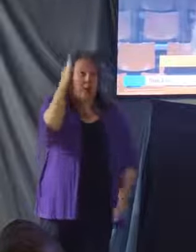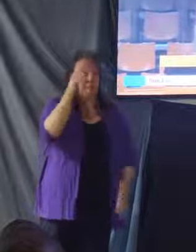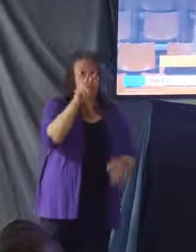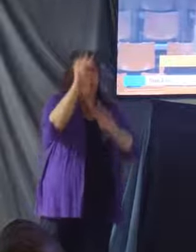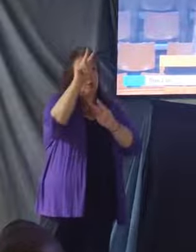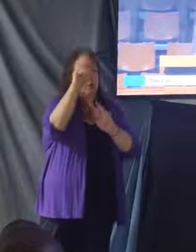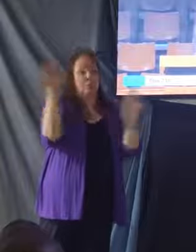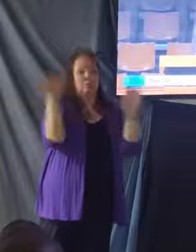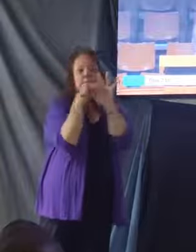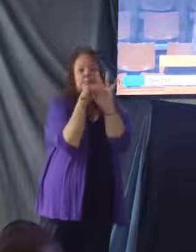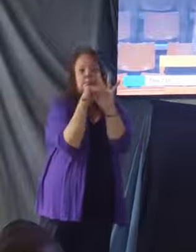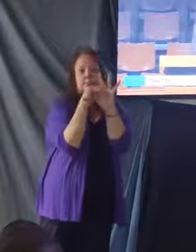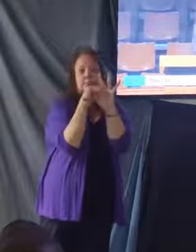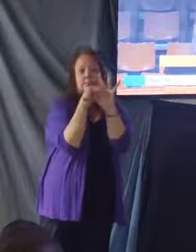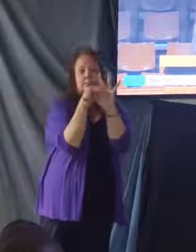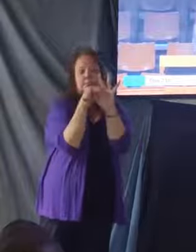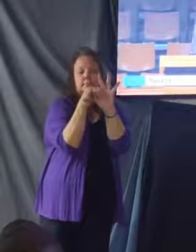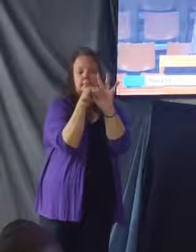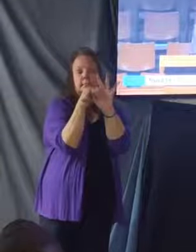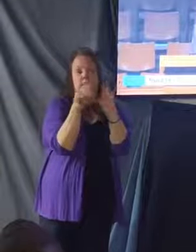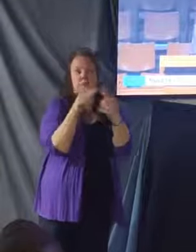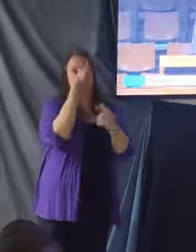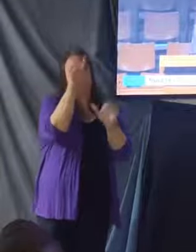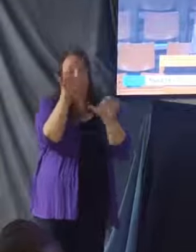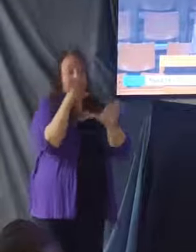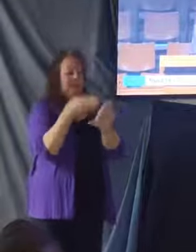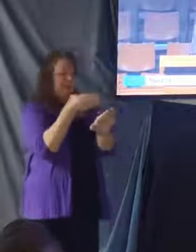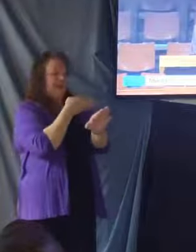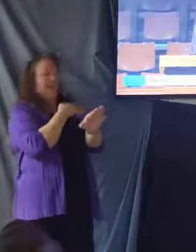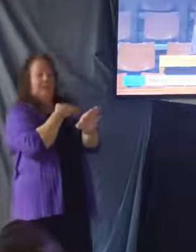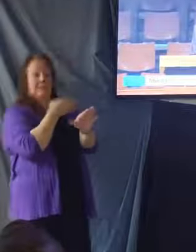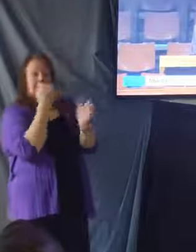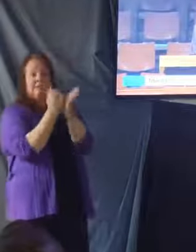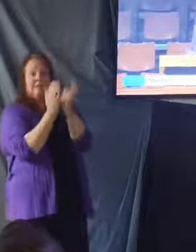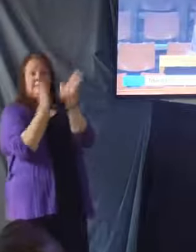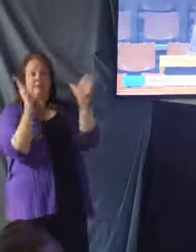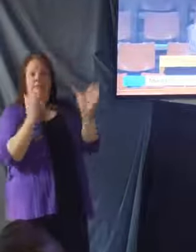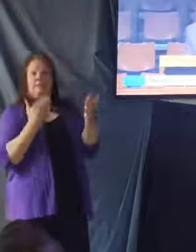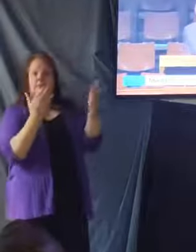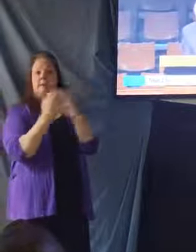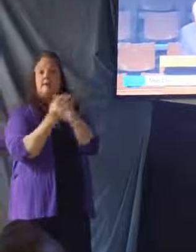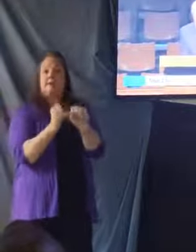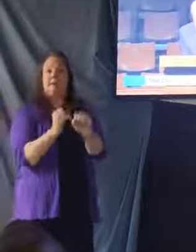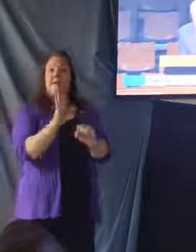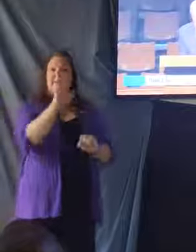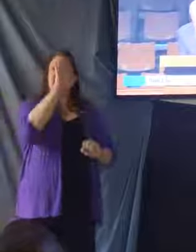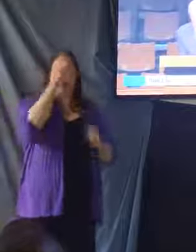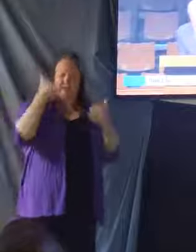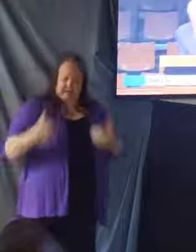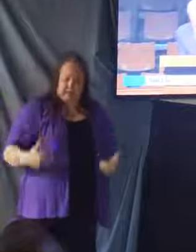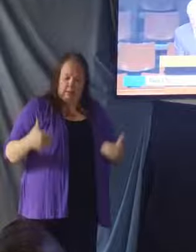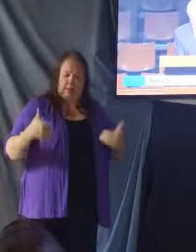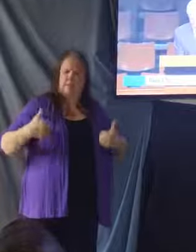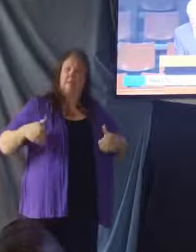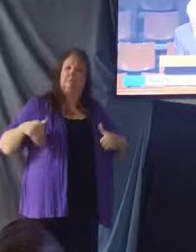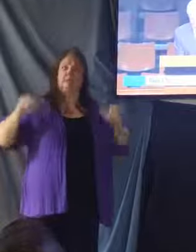are tied to what he did for us in providing redemption. He gave